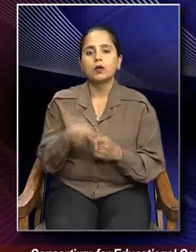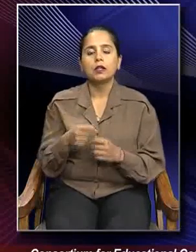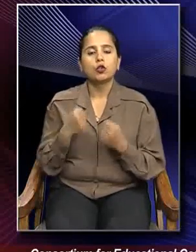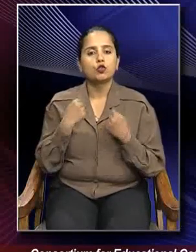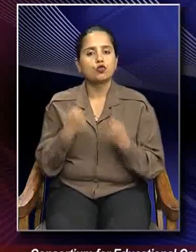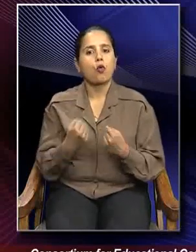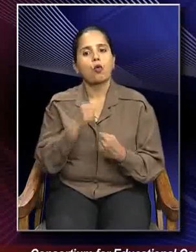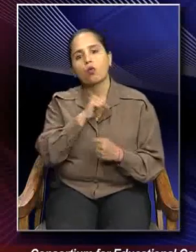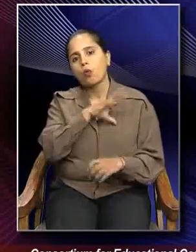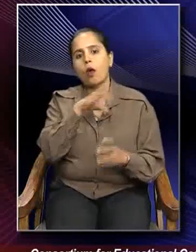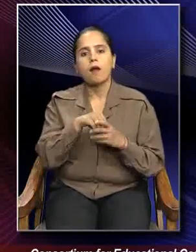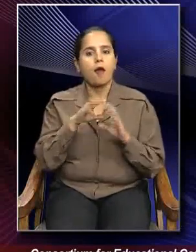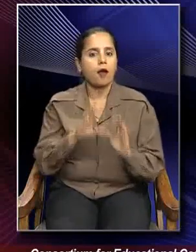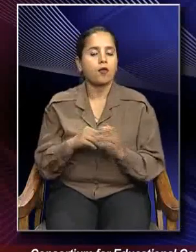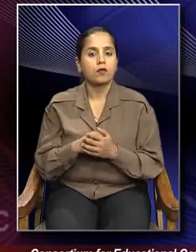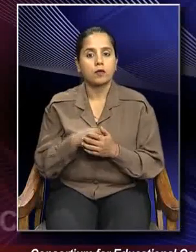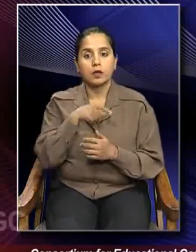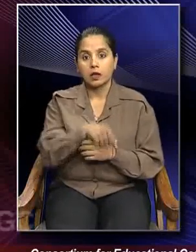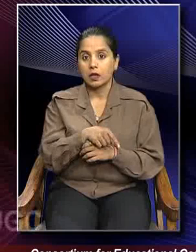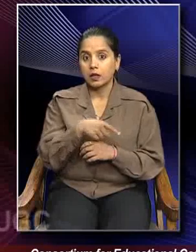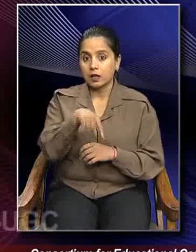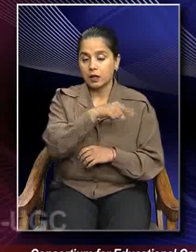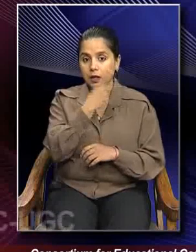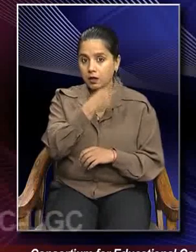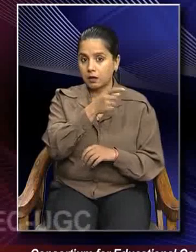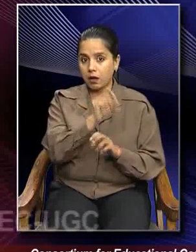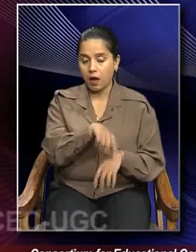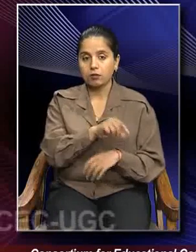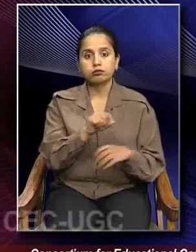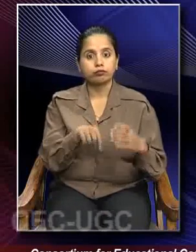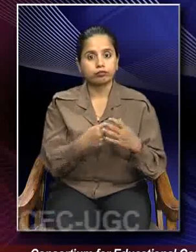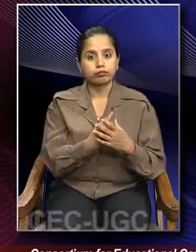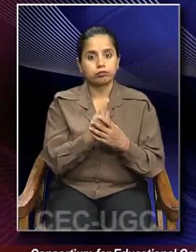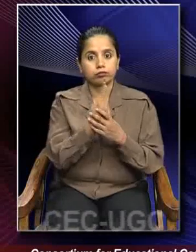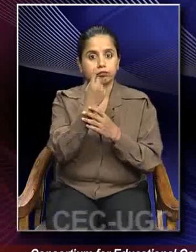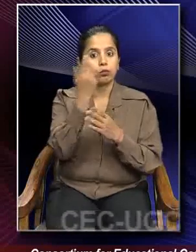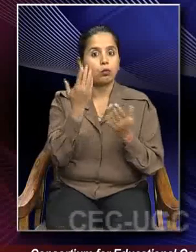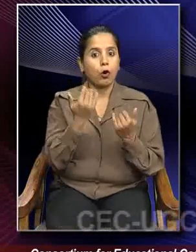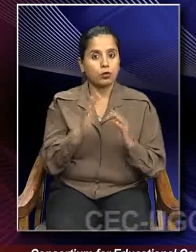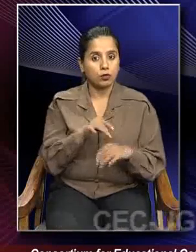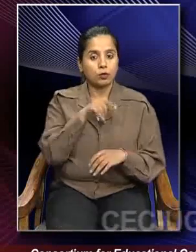Shakti, with the help of which it can produce the sprout.